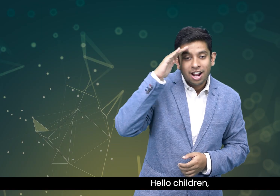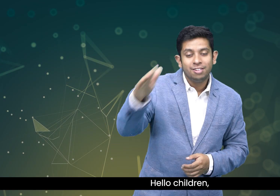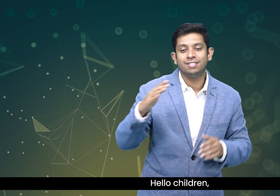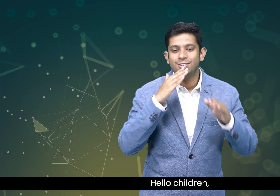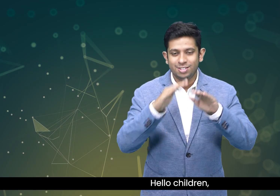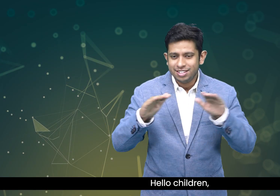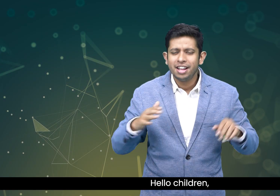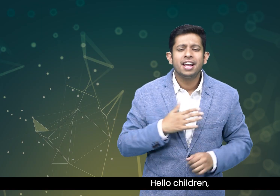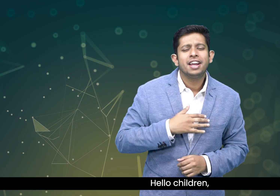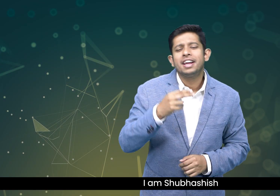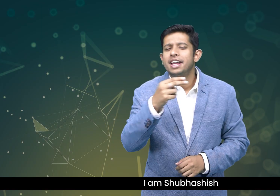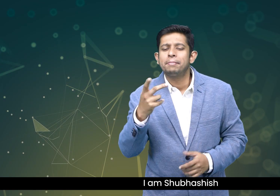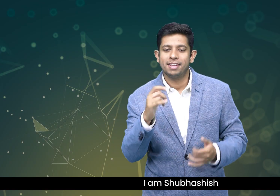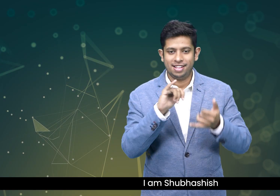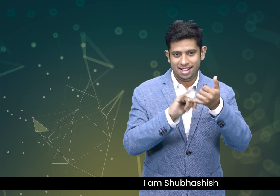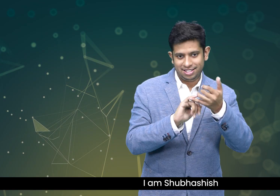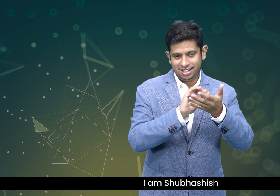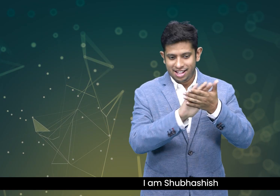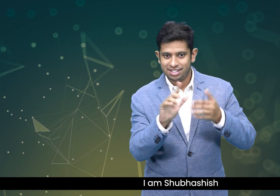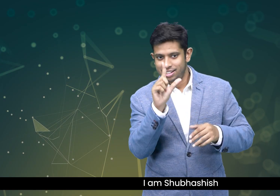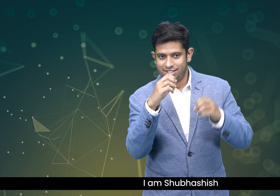Hello children, I am Shubhashish.